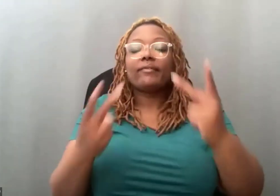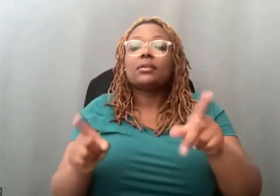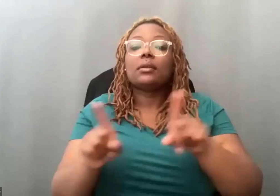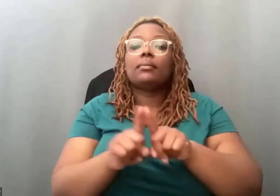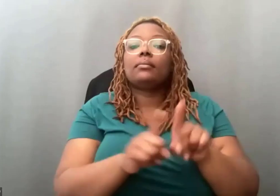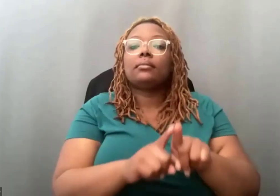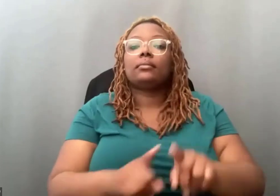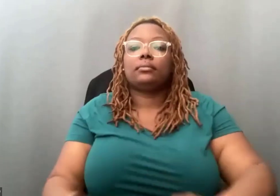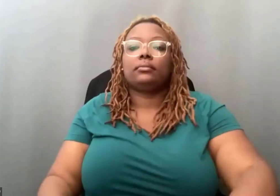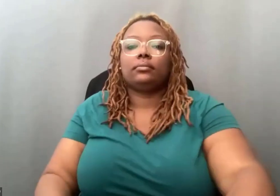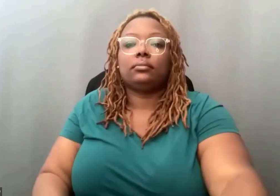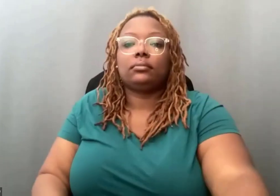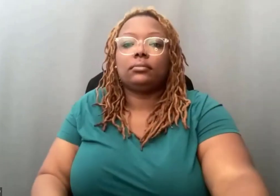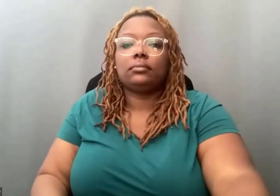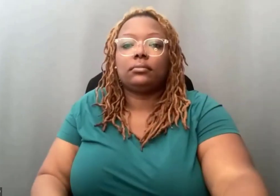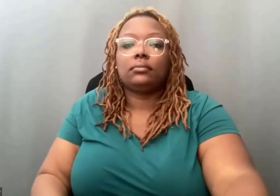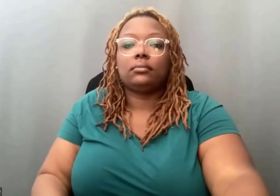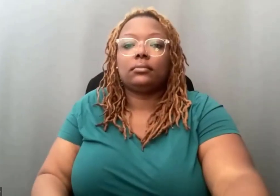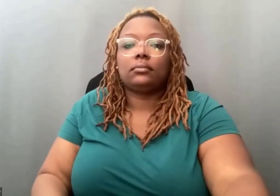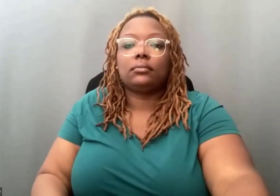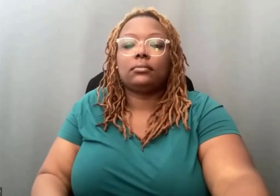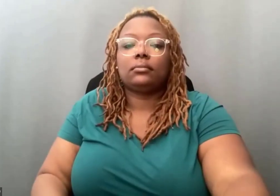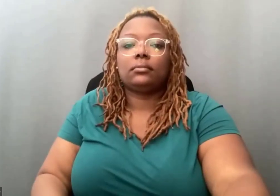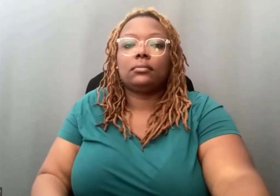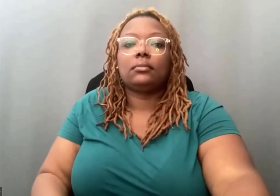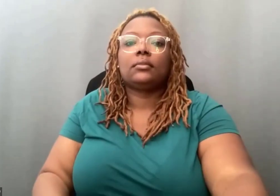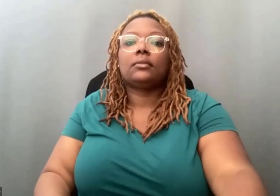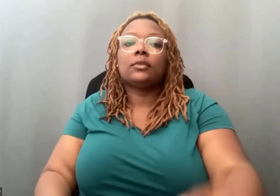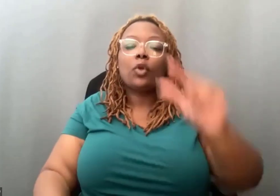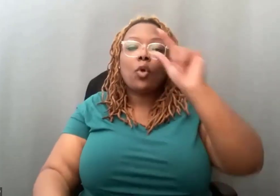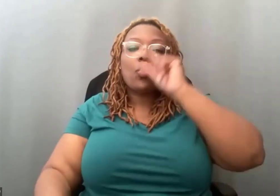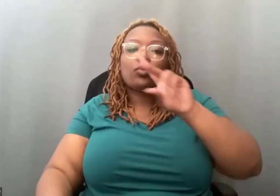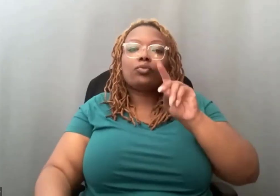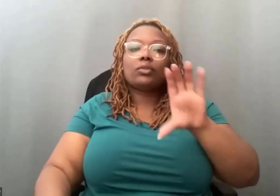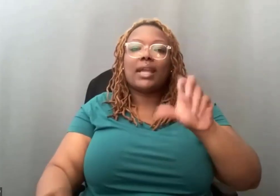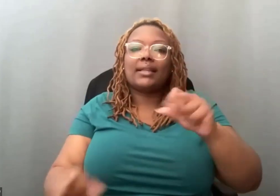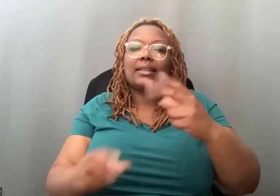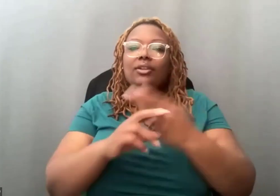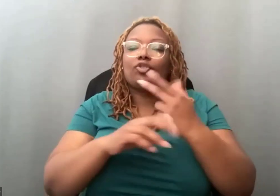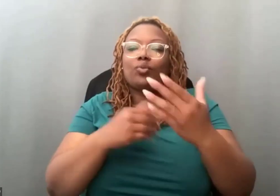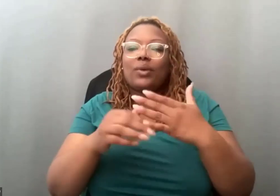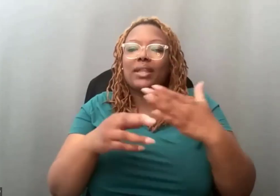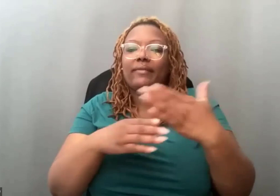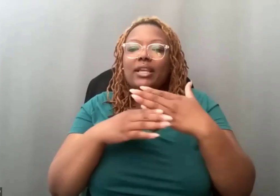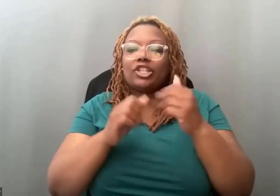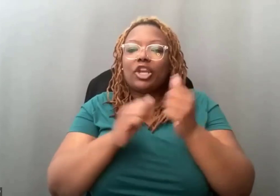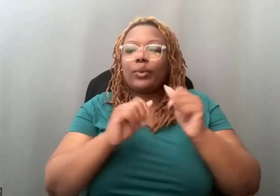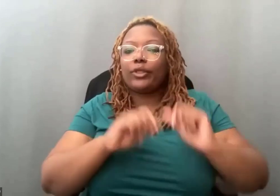their Google Doc that they're using or whatever they've shared with their screen.